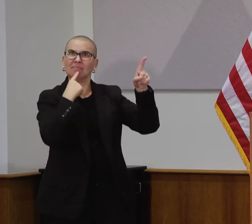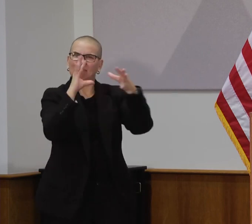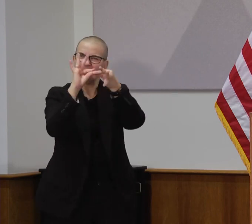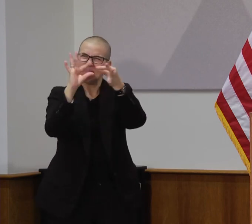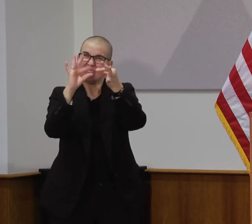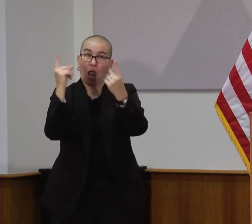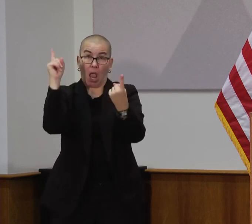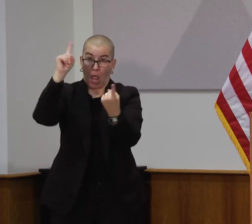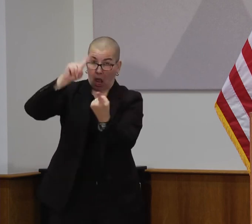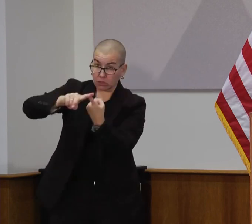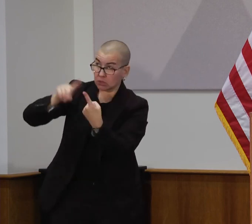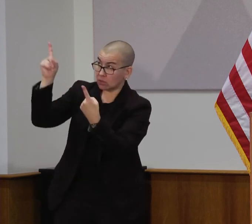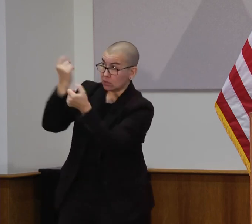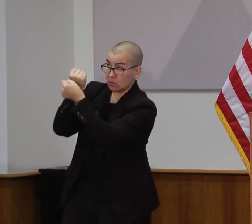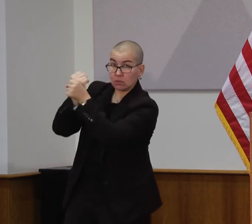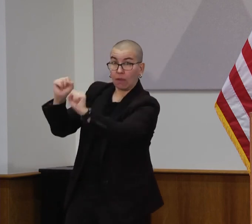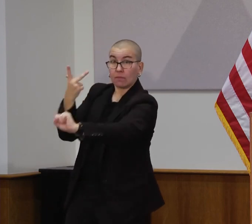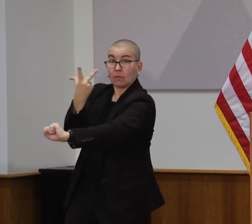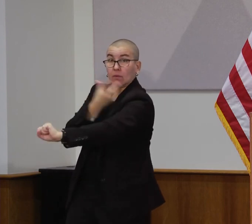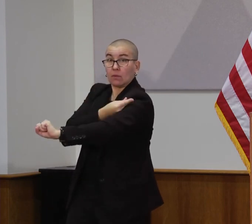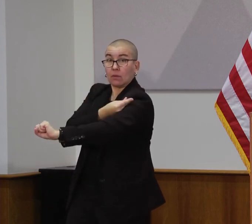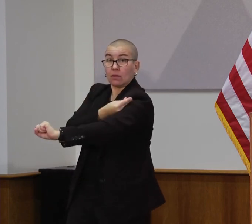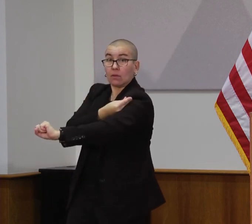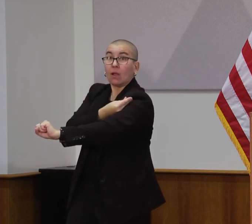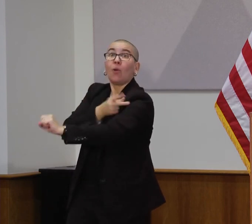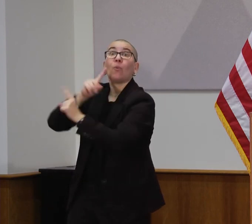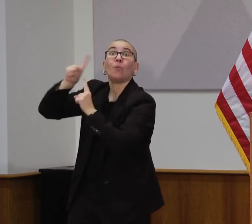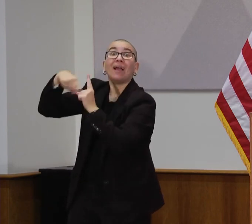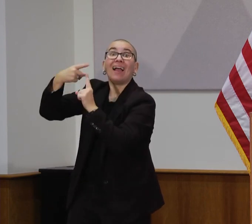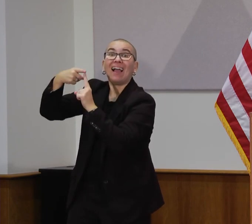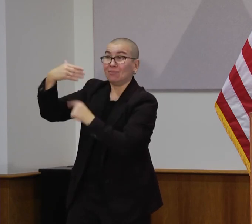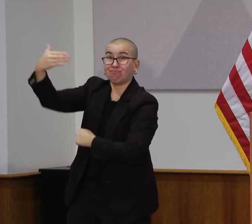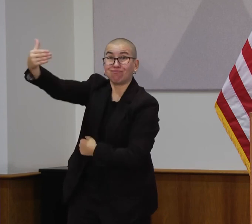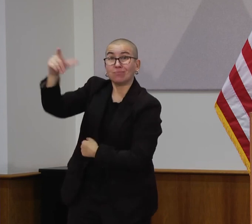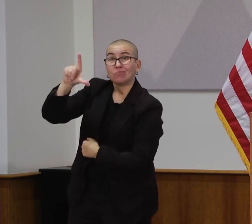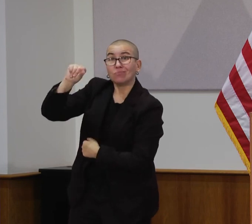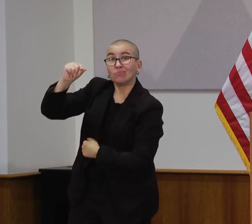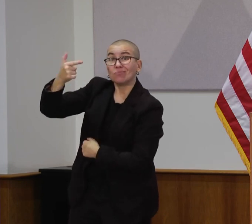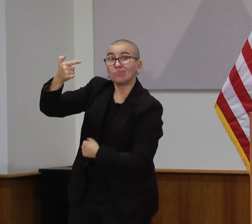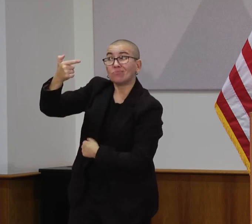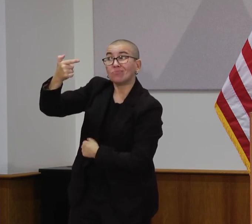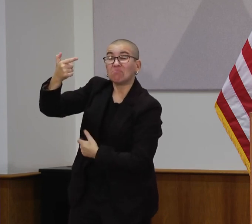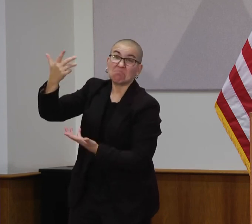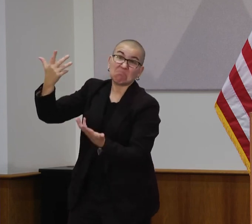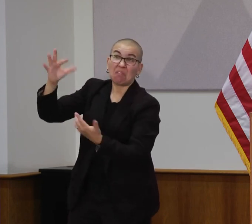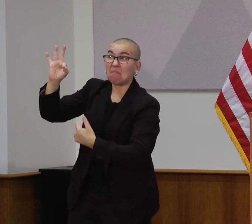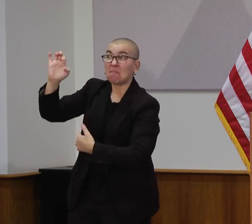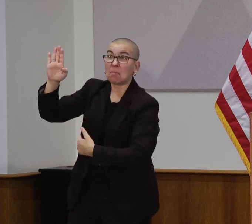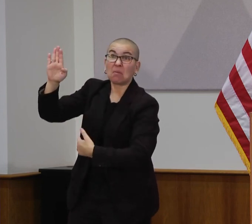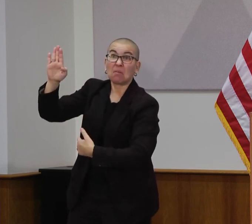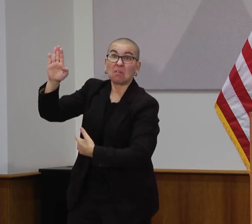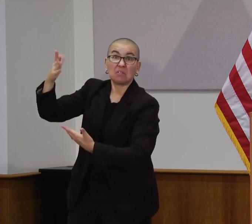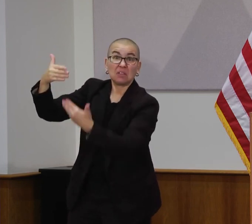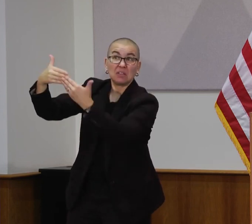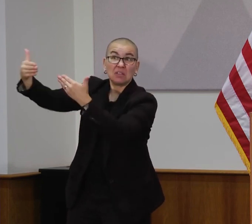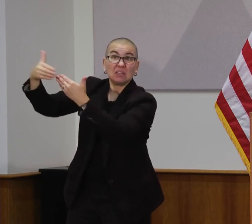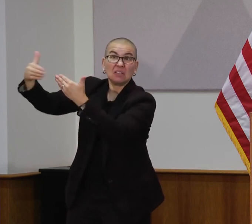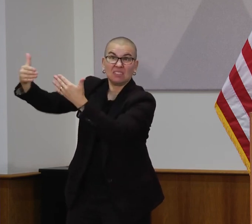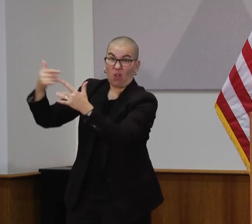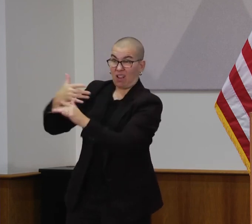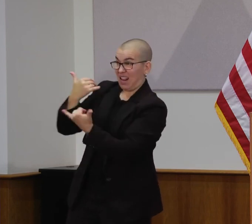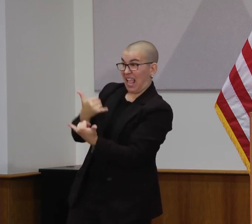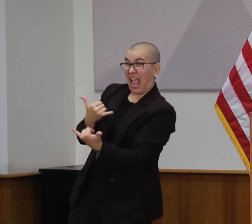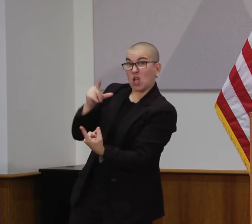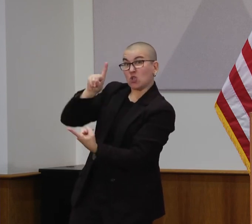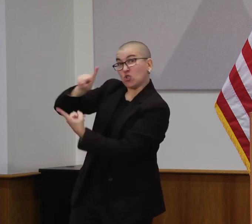coming early in the first part of 2021, the adjustments we make to our holiday plans at the end of 2020 are a